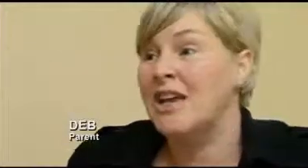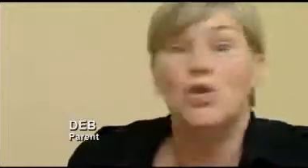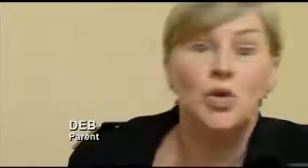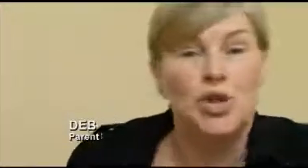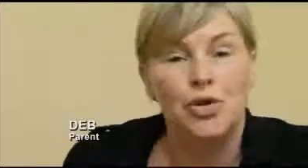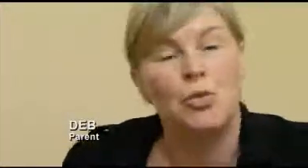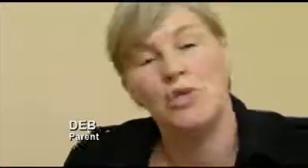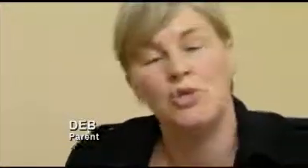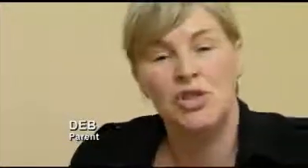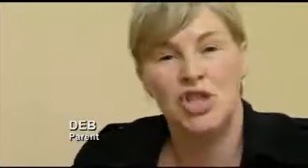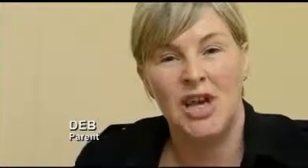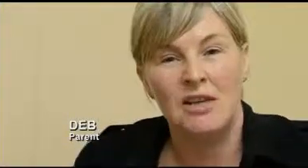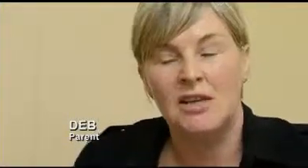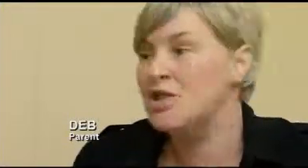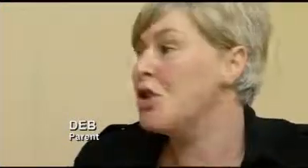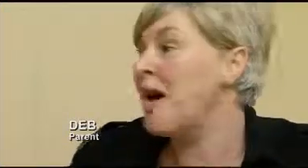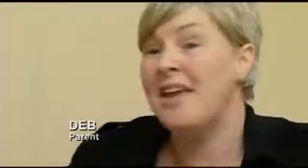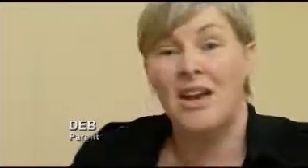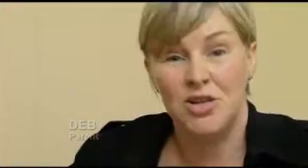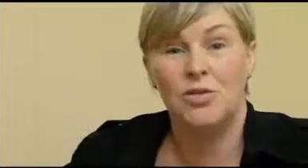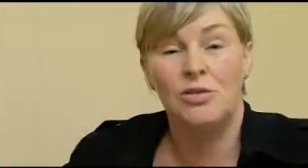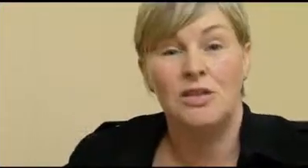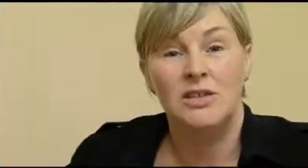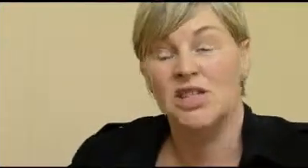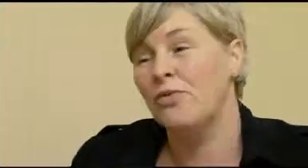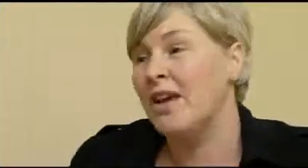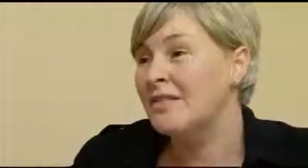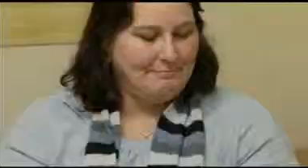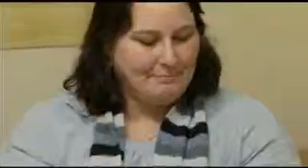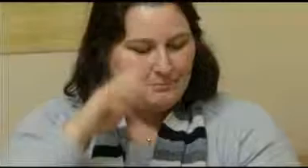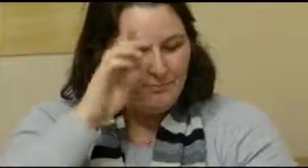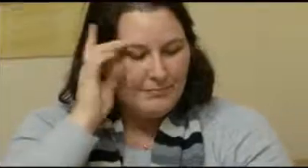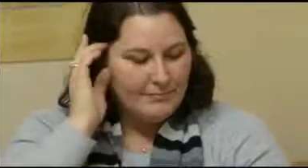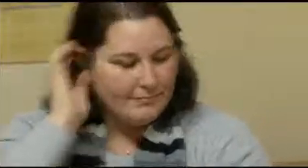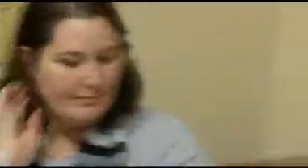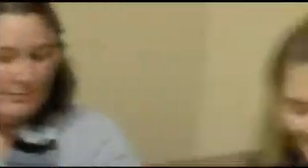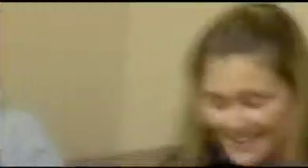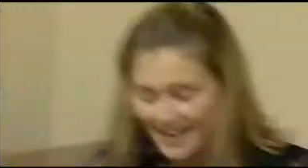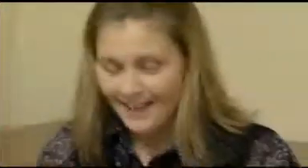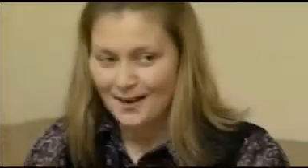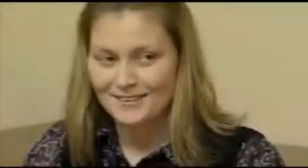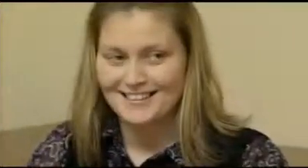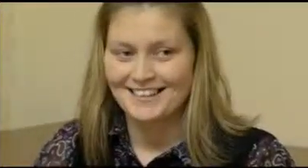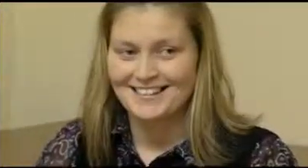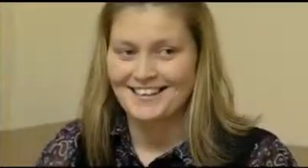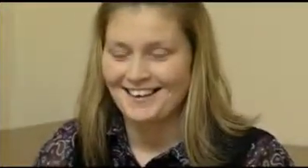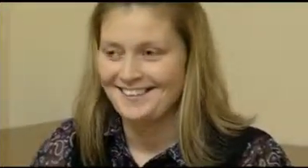like talking to another mum talking to Jane. Yeah. There's no barrier at all. Yeah. She's lovely. You sit there and I will stand here.